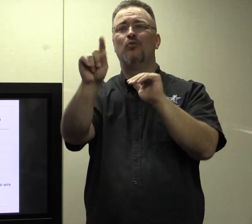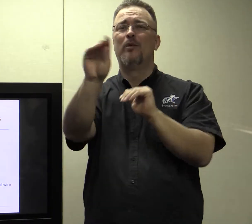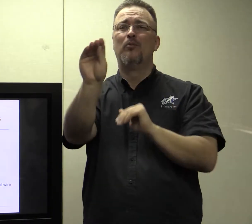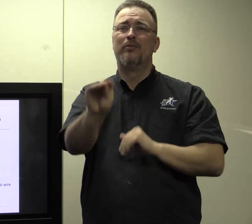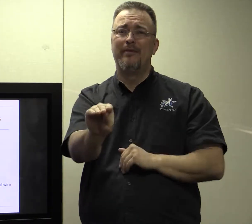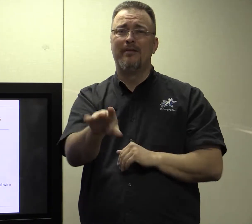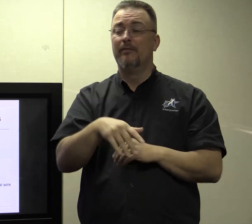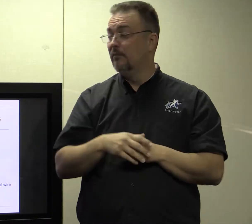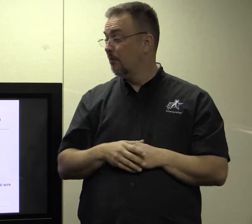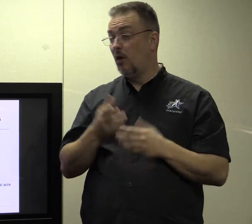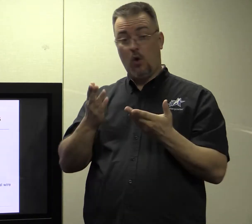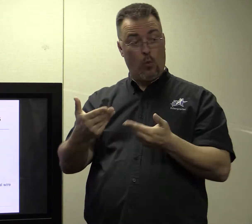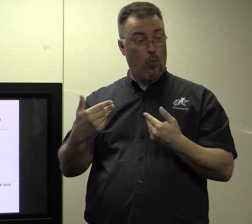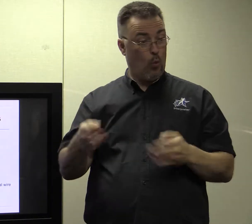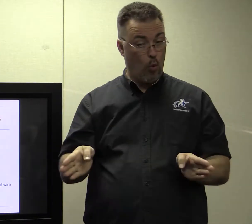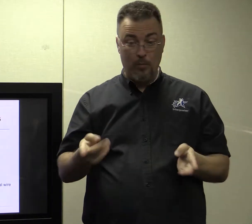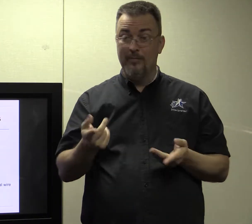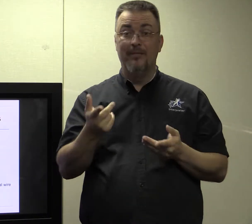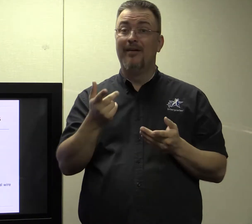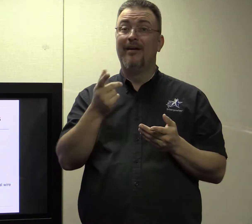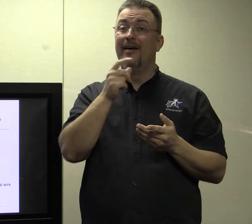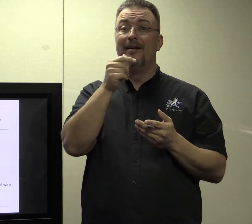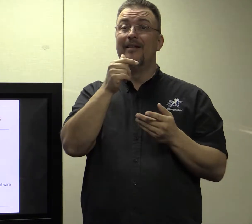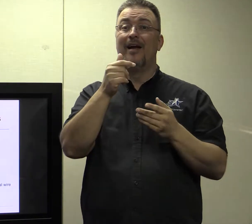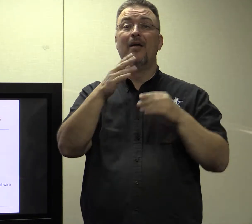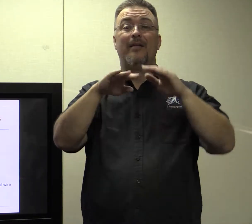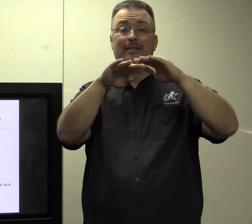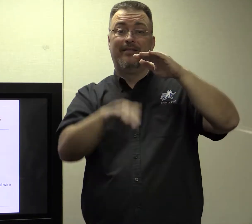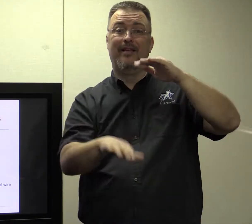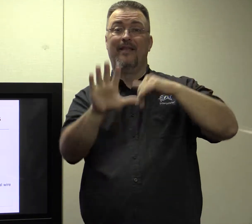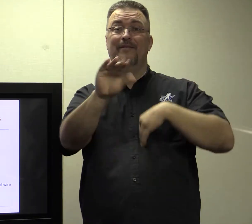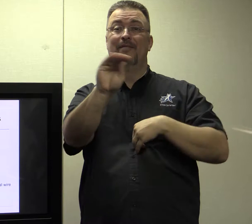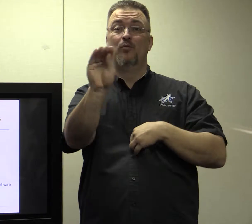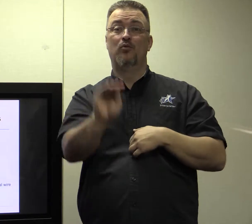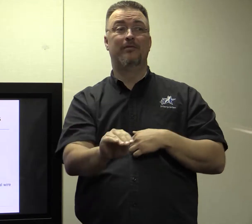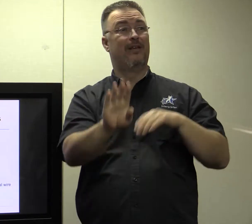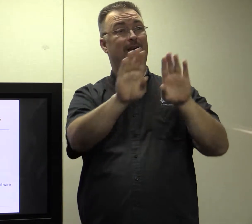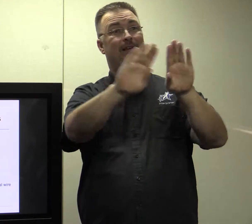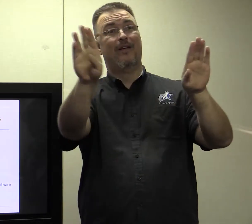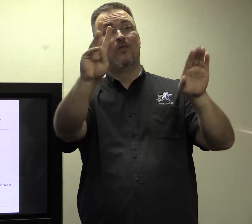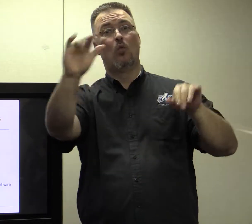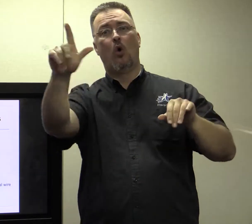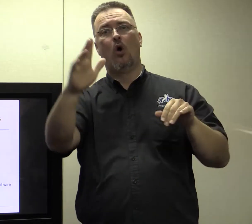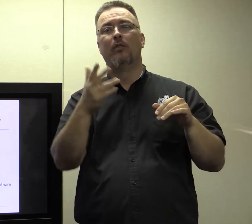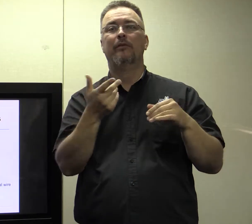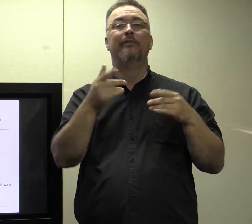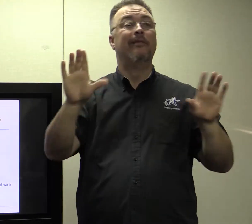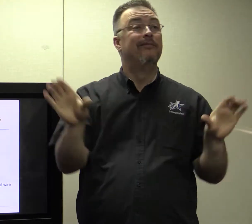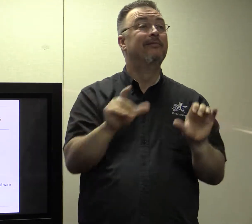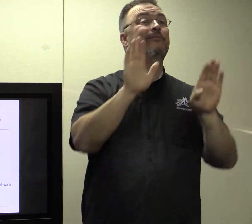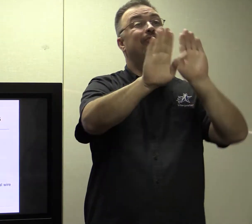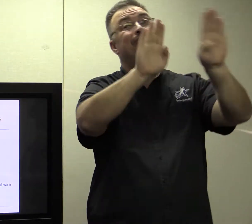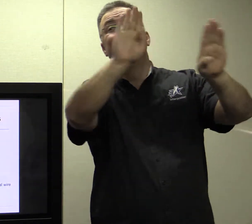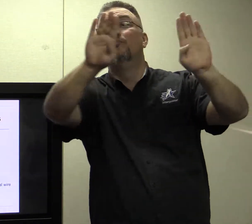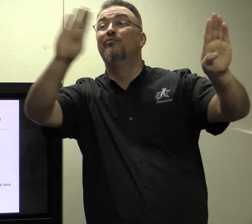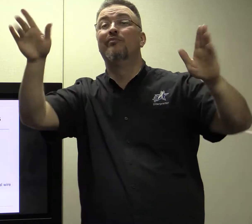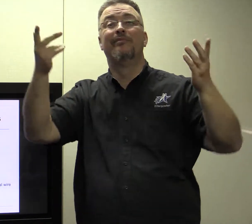Rooms, no more than 50% of the wall can be covered. Decorations to be 24 inches down